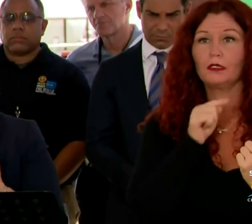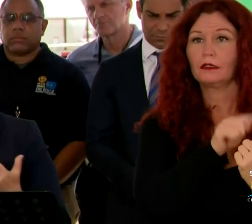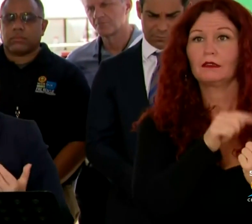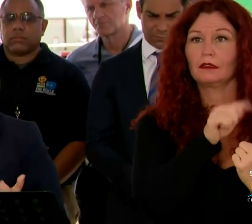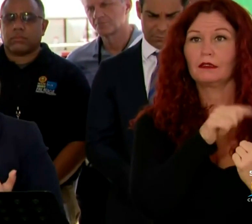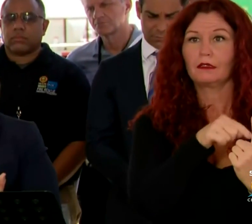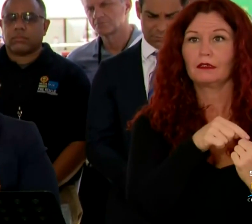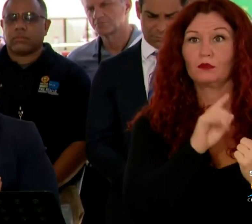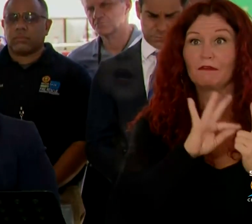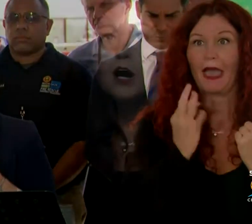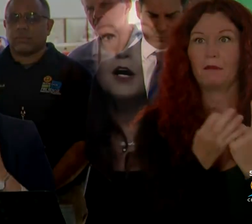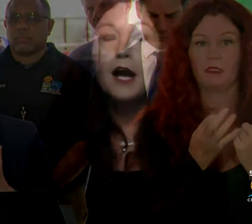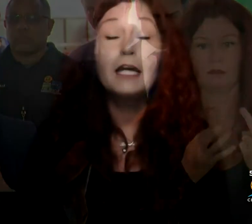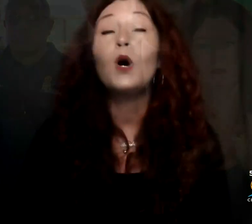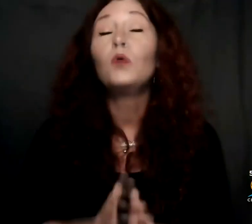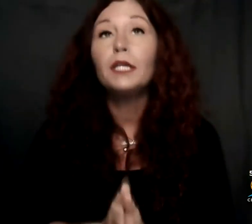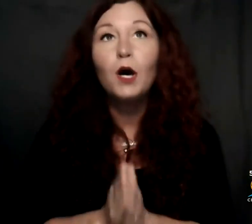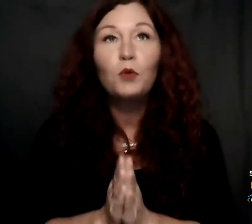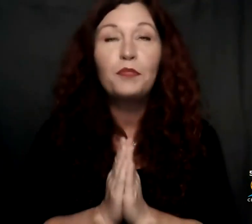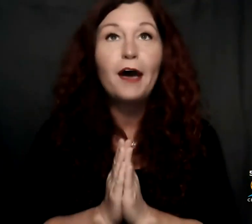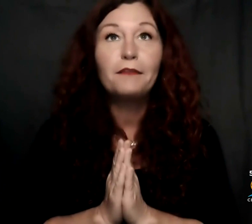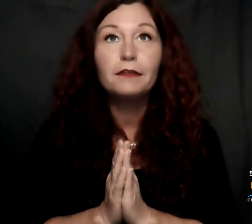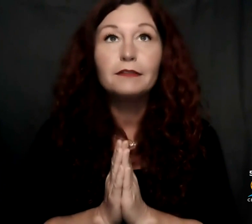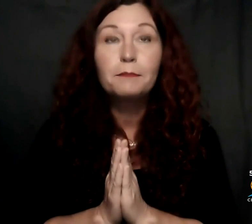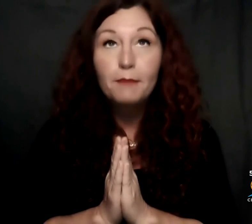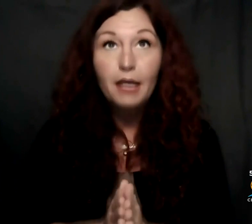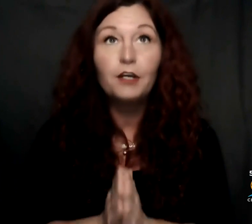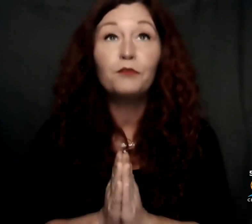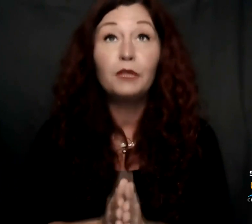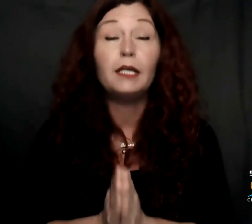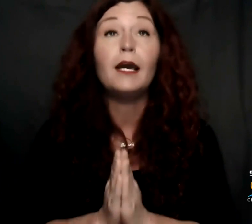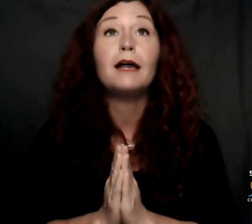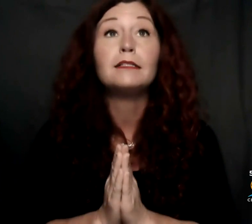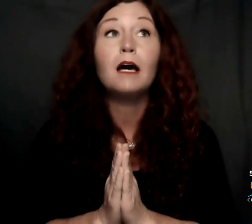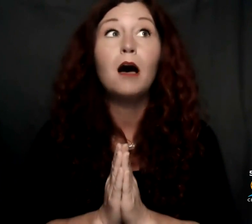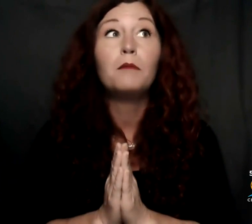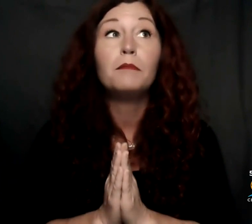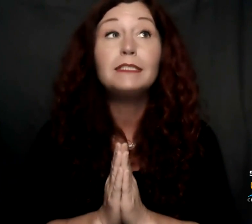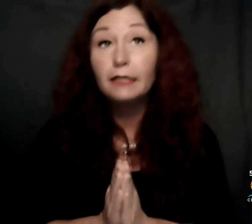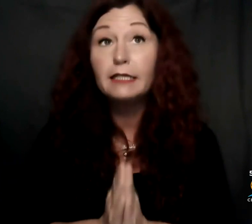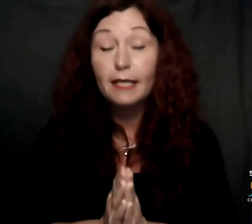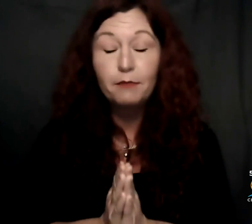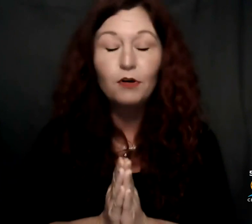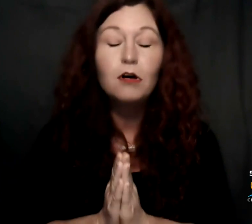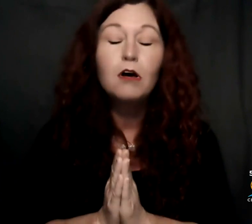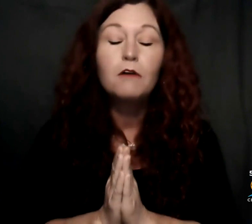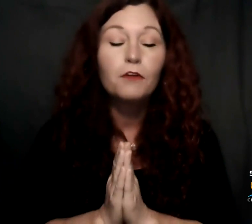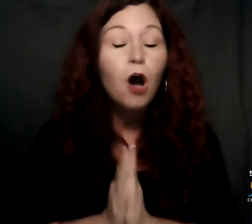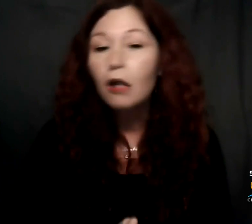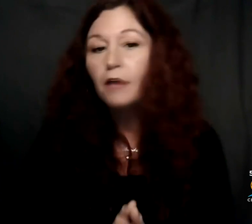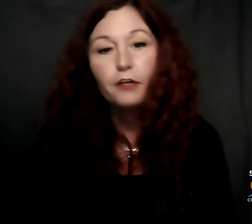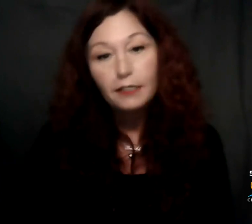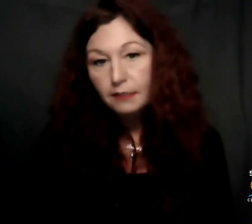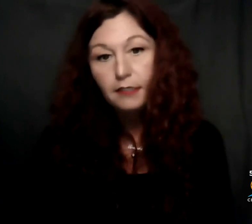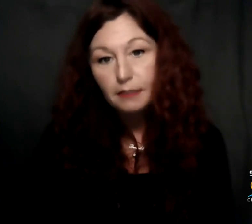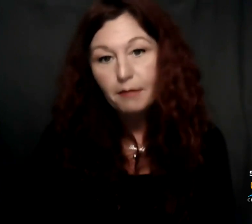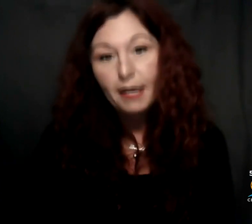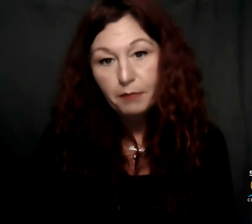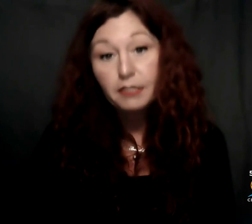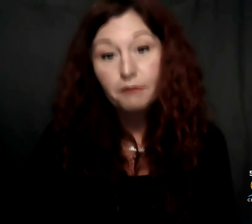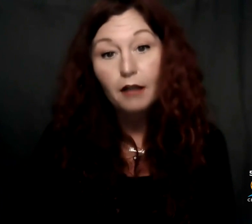TV, BUT WHEREVER NEEDED. I CAN ONLY HOPE THAT THIS MAYOR REALLY HAS SET THE EXAMPLE FOR ALL OTHER